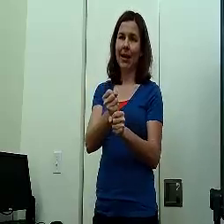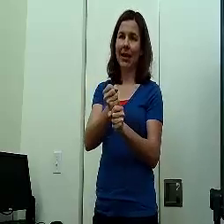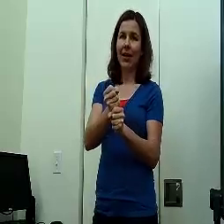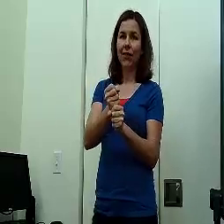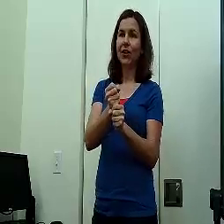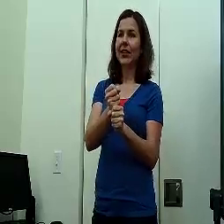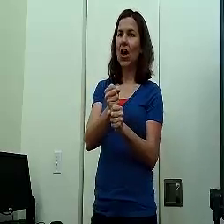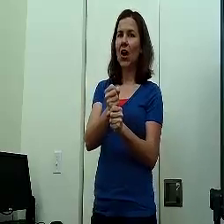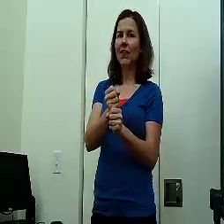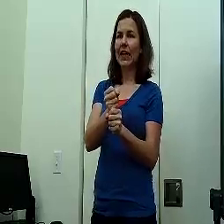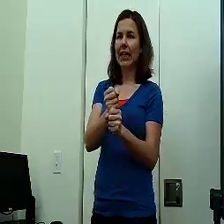make. Versus coffee.